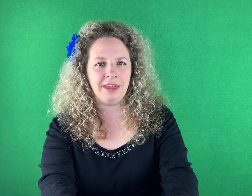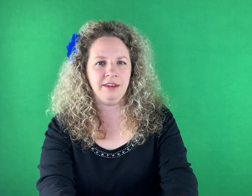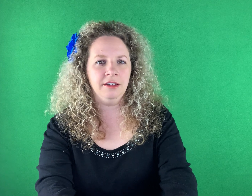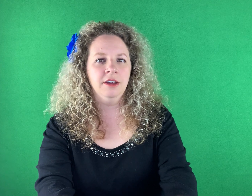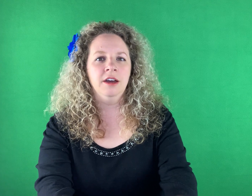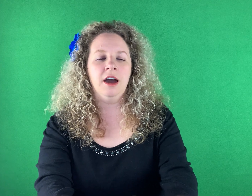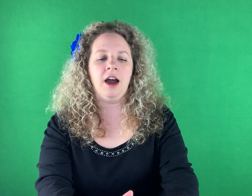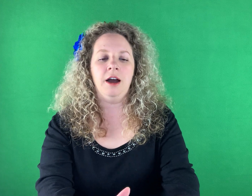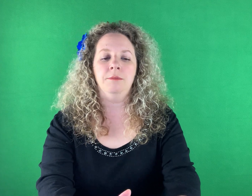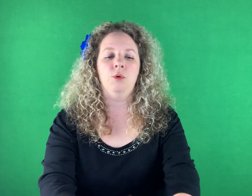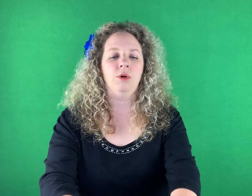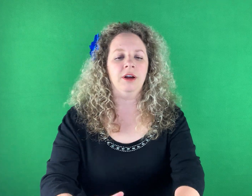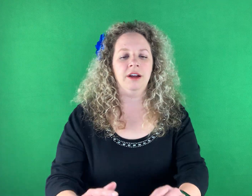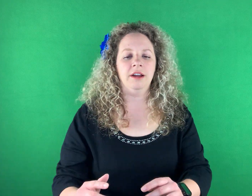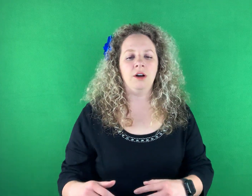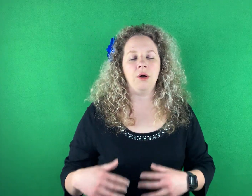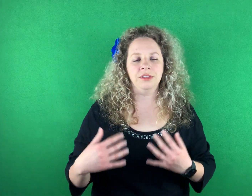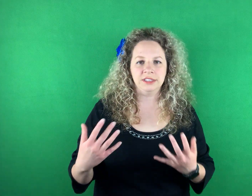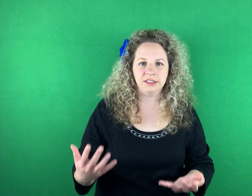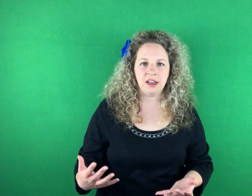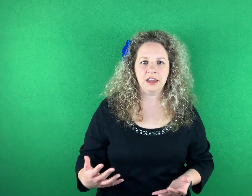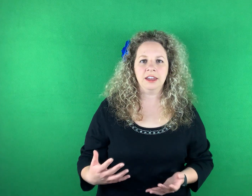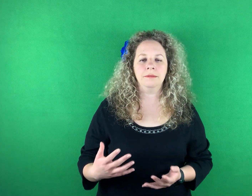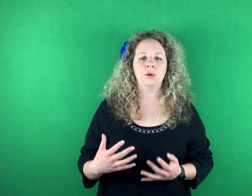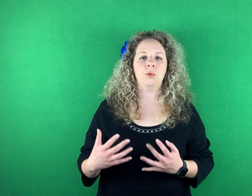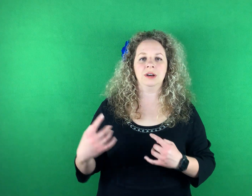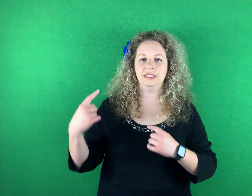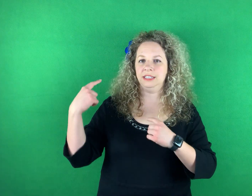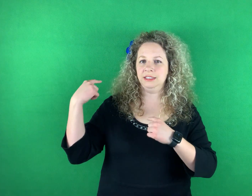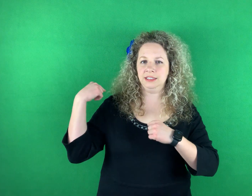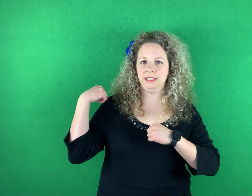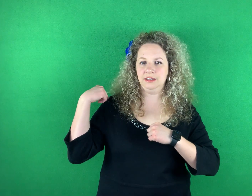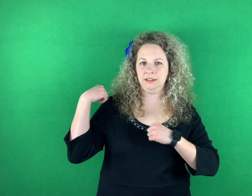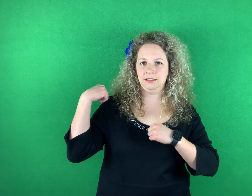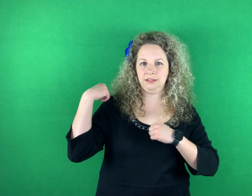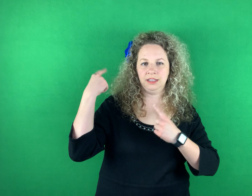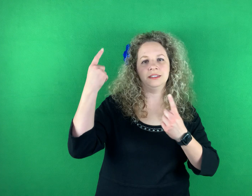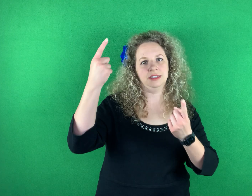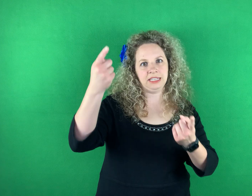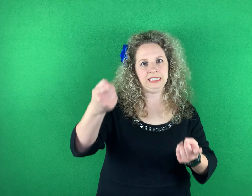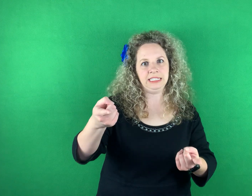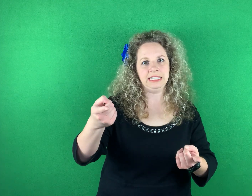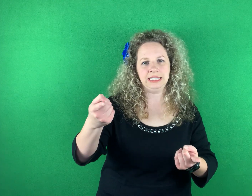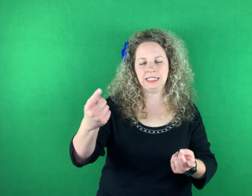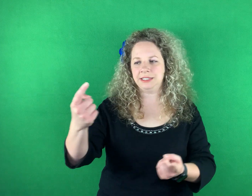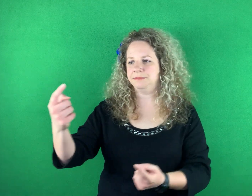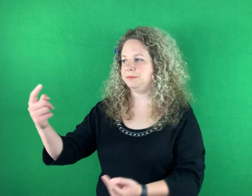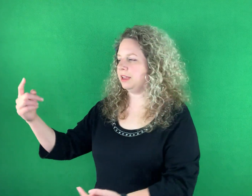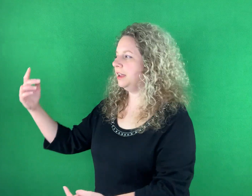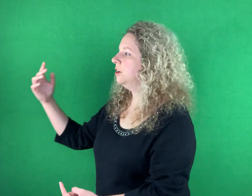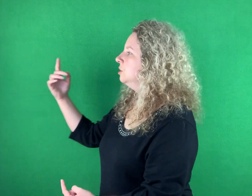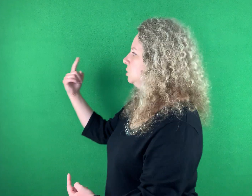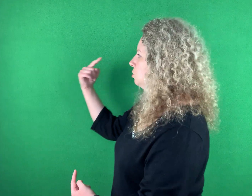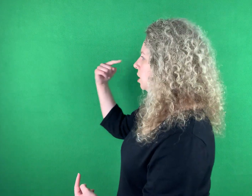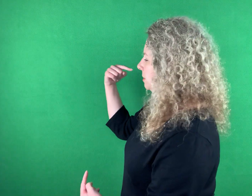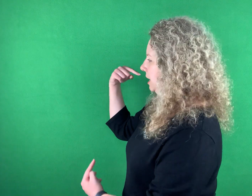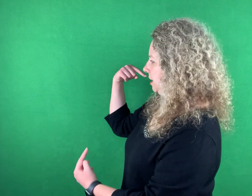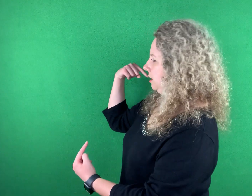been or all this time or since is the sign since, okay? So dominant hand coming